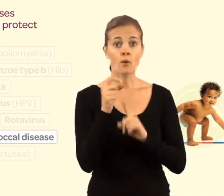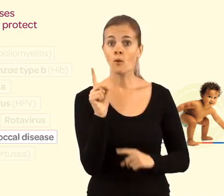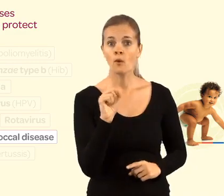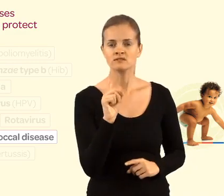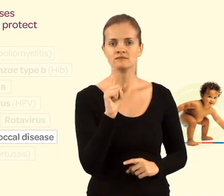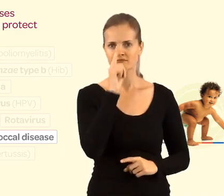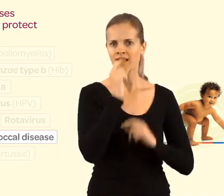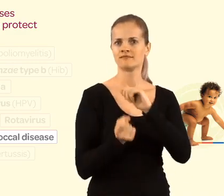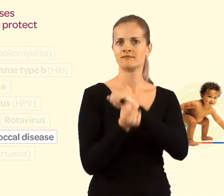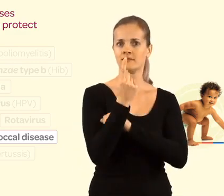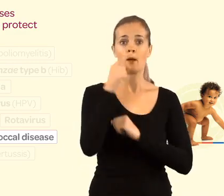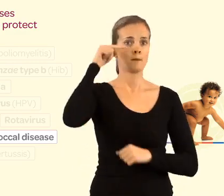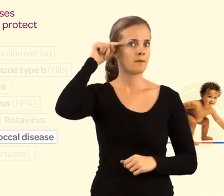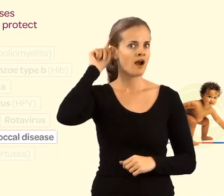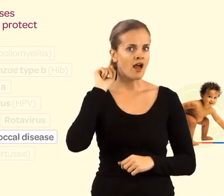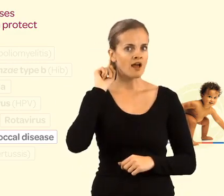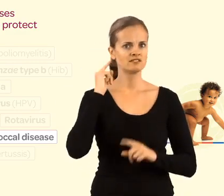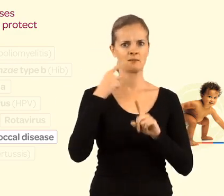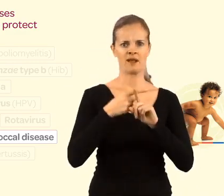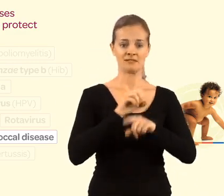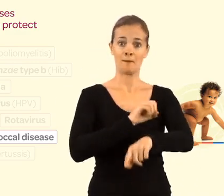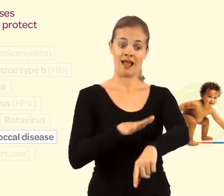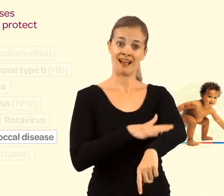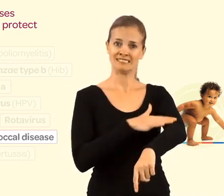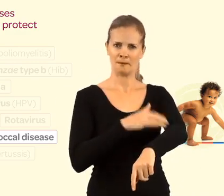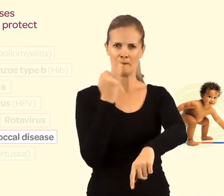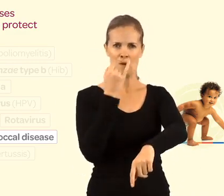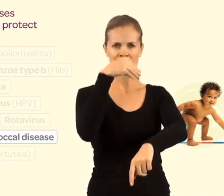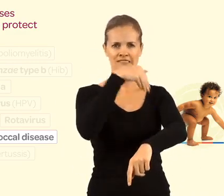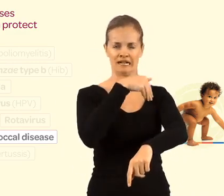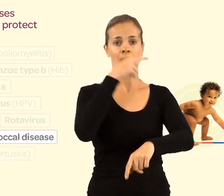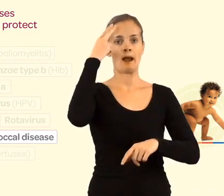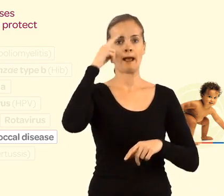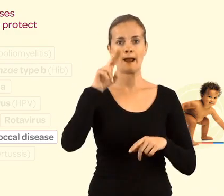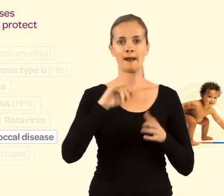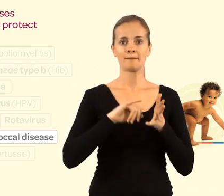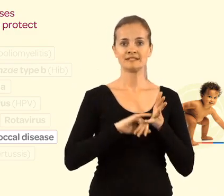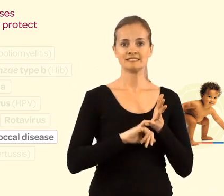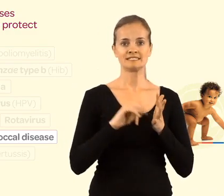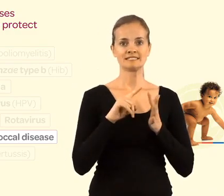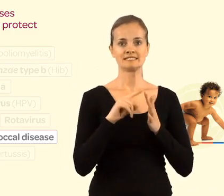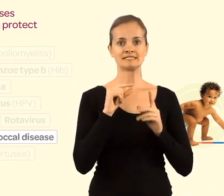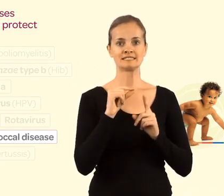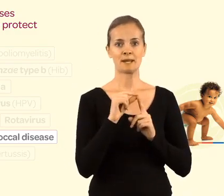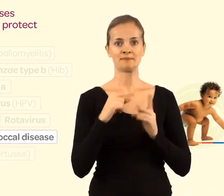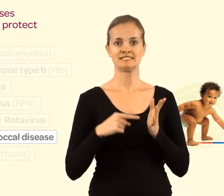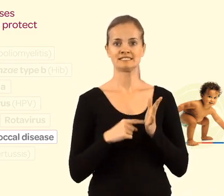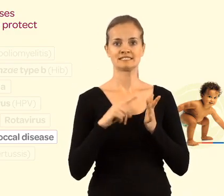Pneumococcal disease. Causes pneumonia, meningitis and blood poisoning. It may also